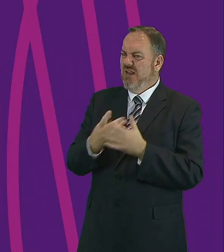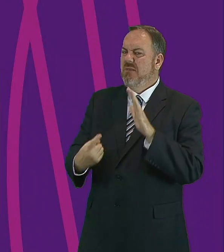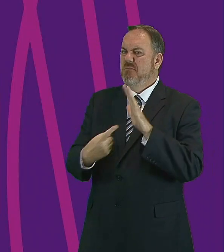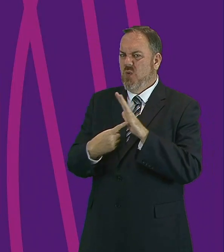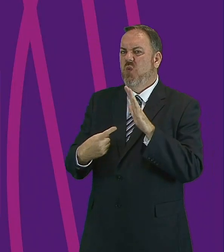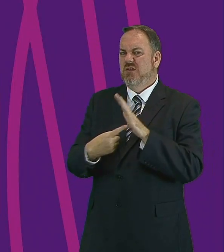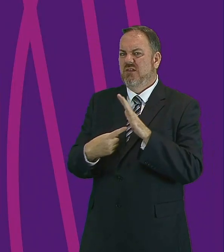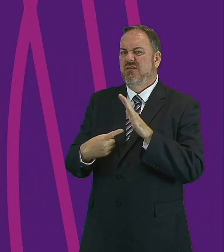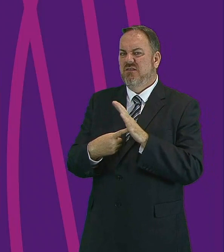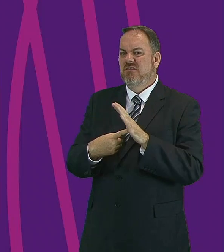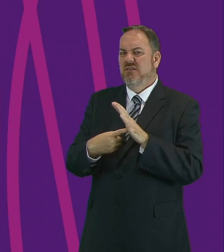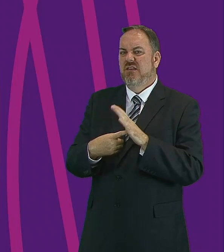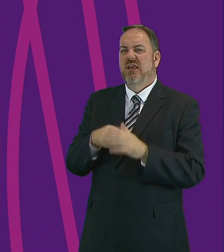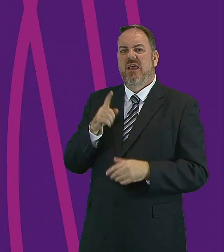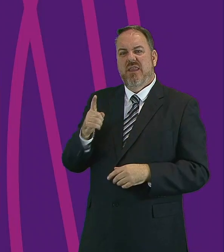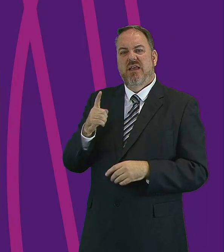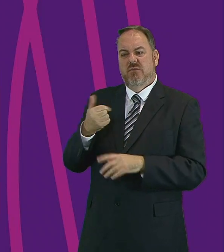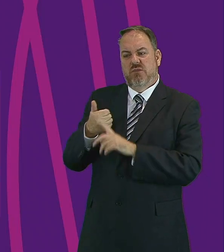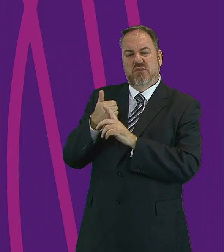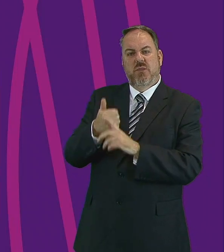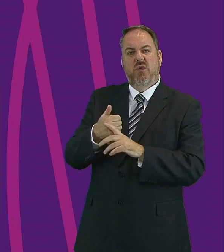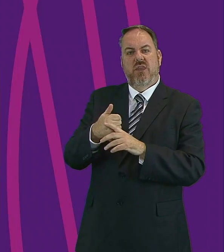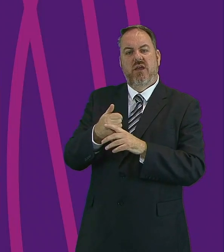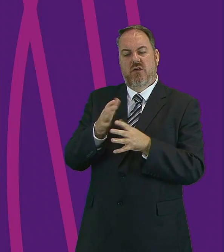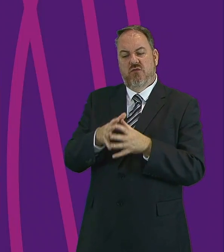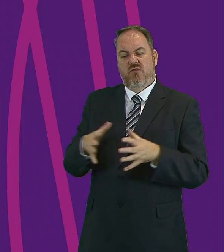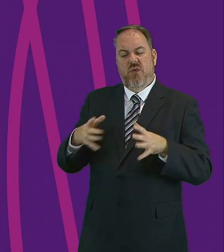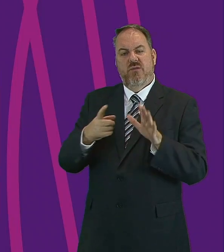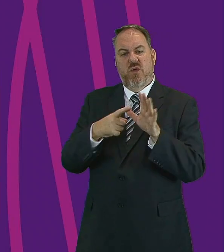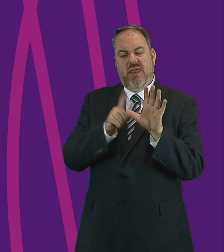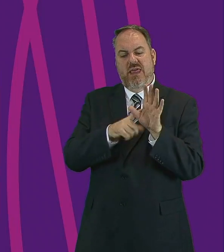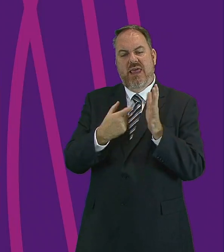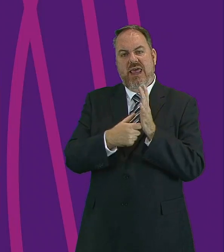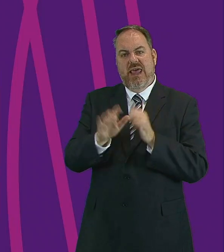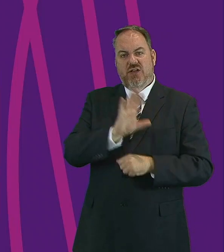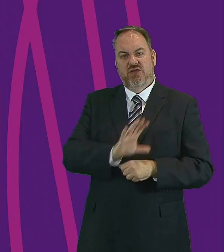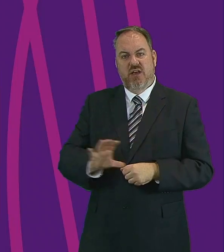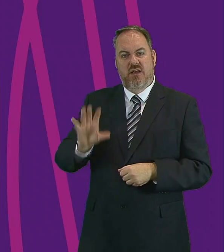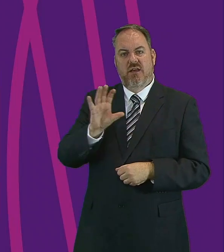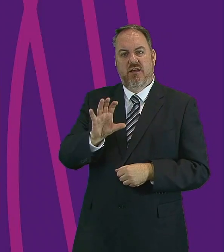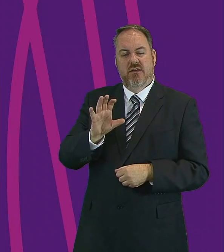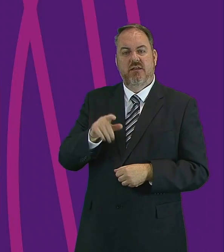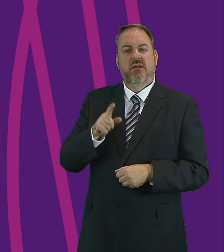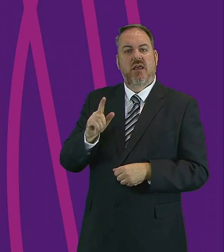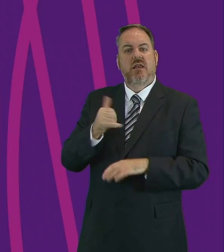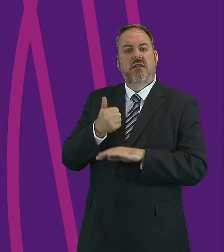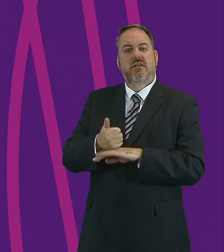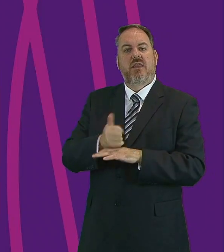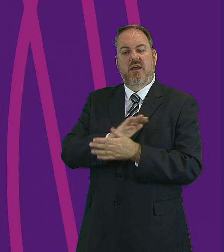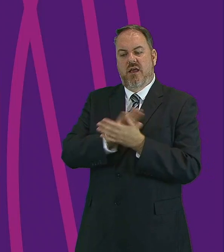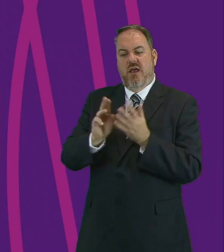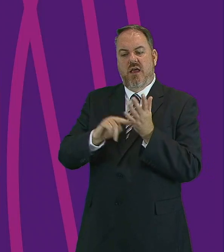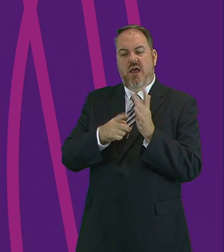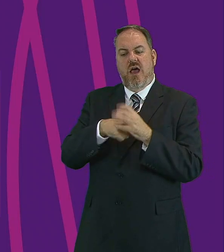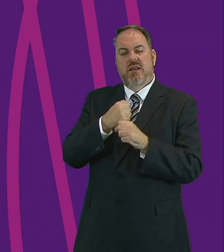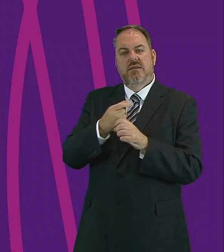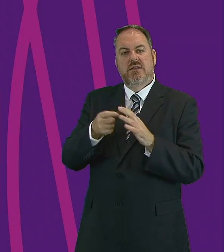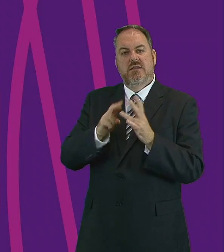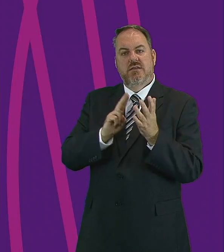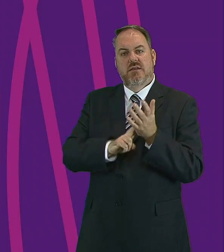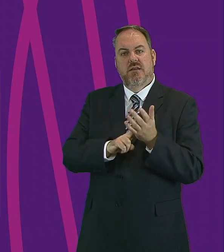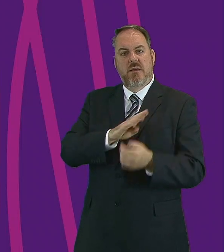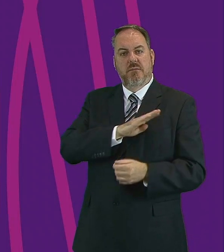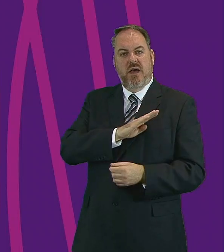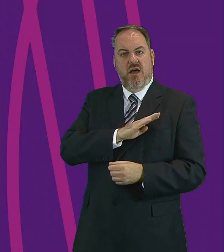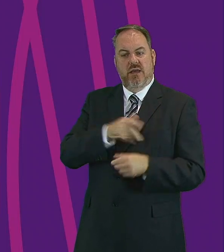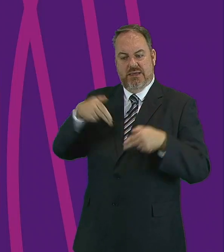delivery of commitments made through the Ayrshire Growth Deal. Realisation of plans to redevelop the neighbouring Hunterston Park with its deep water port to include logistics energy research